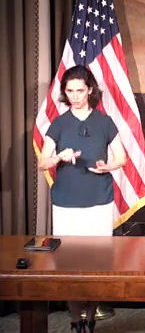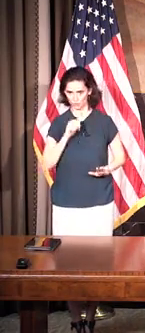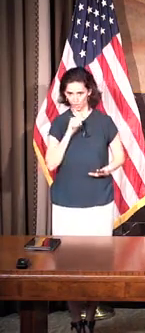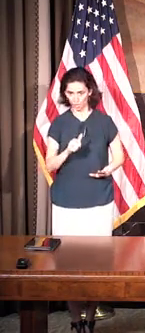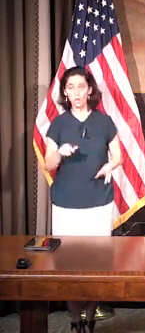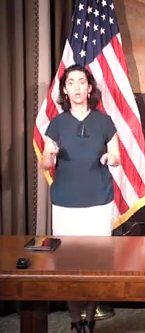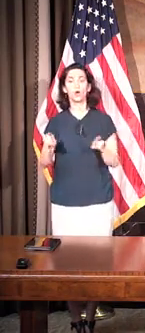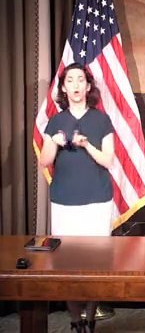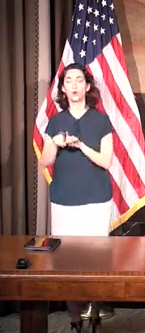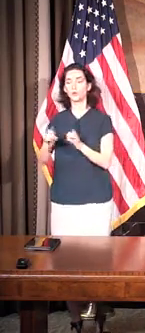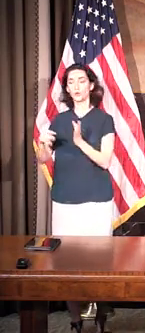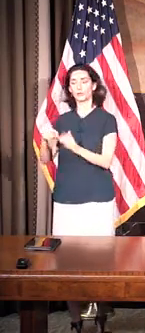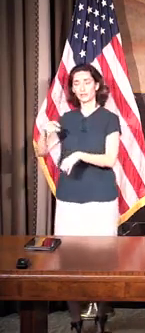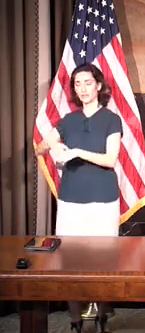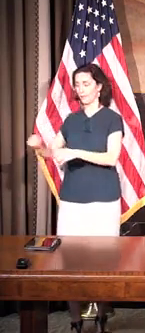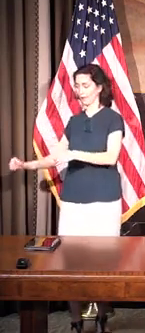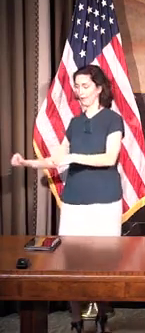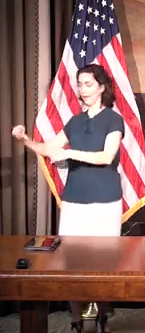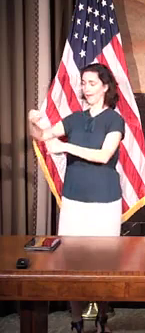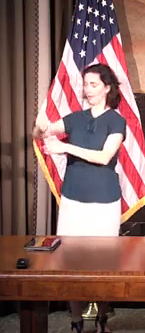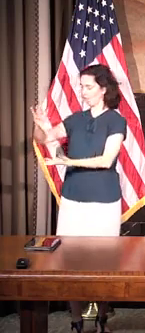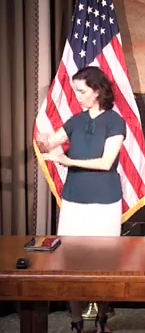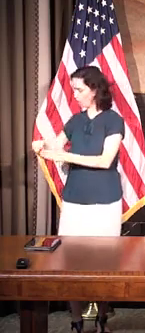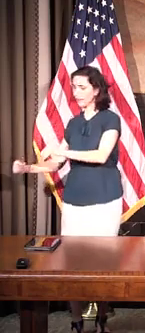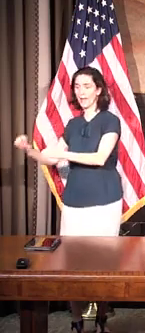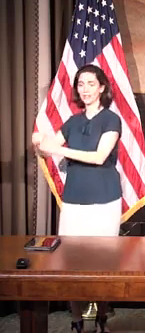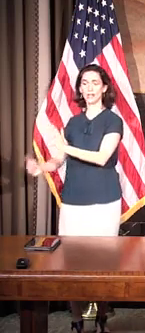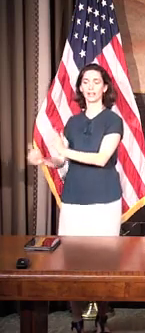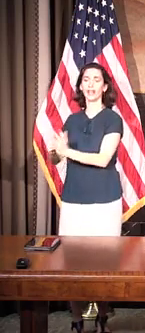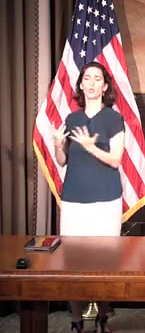to cool down for at least 20 minutes before you refuel it.